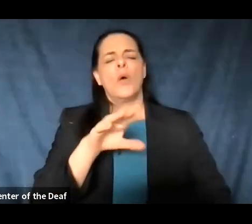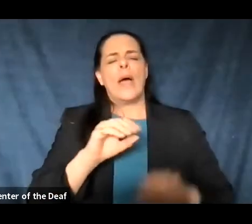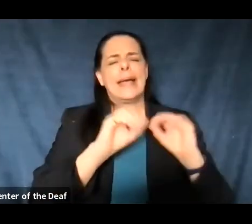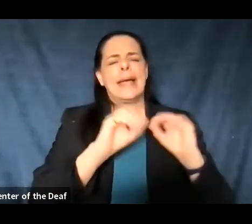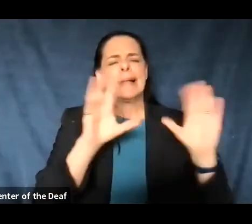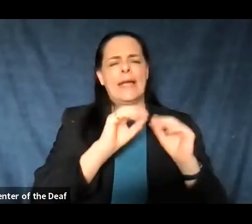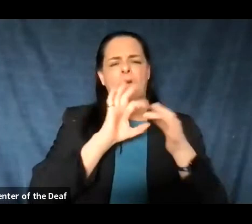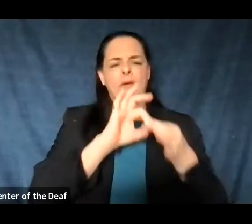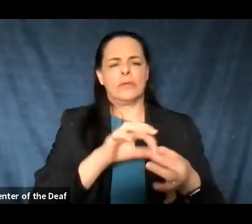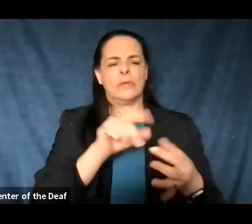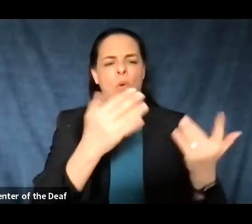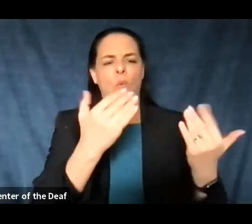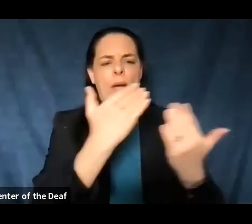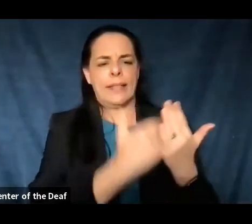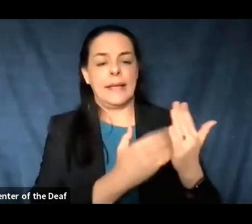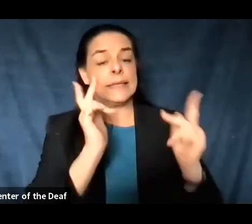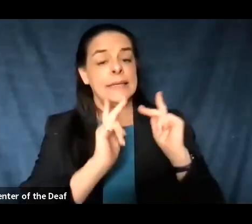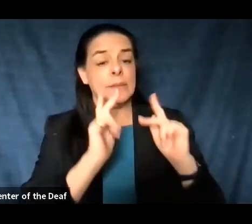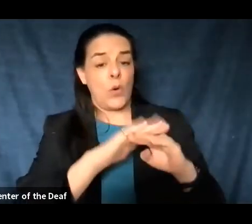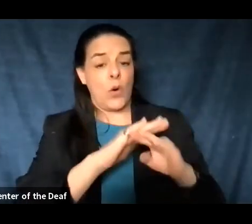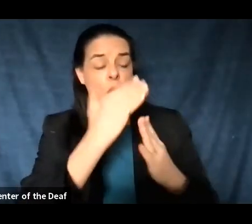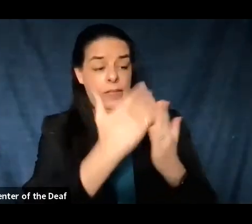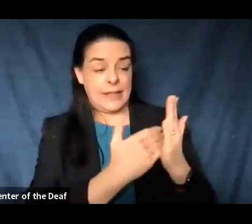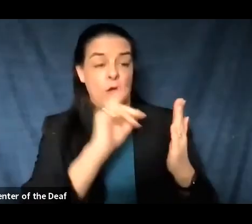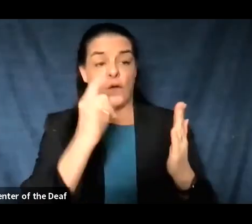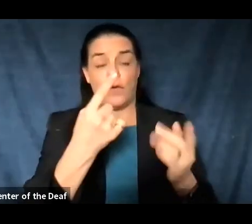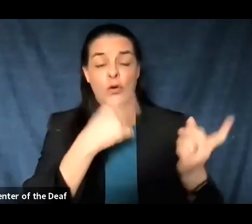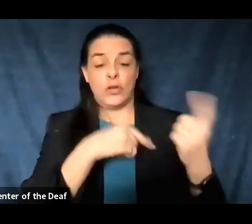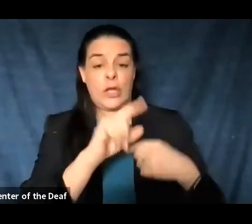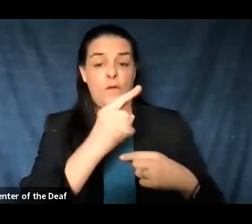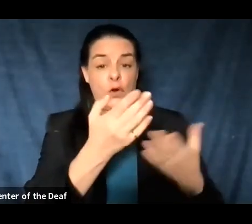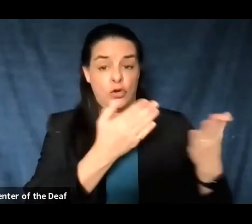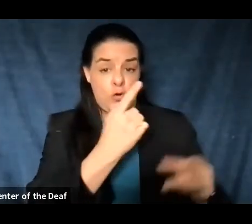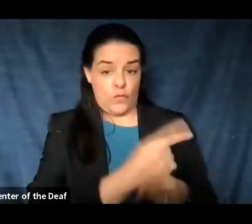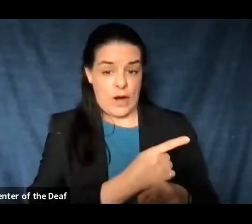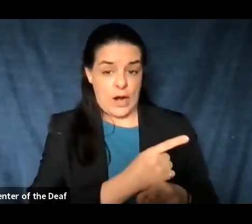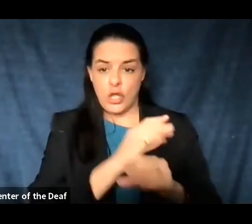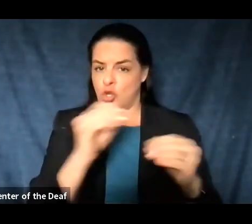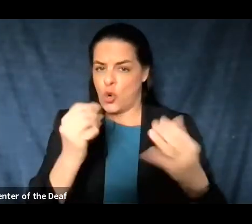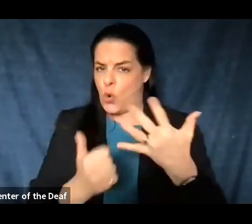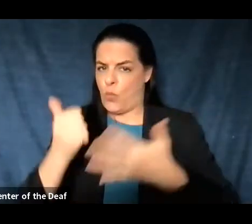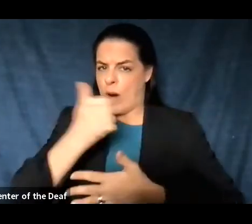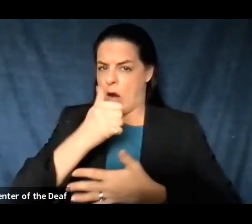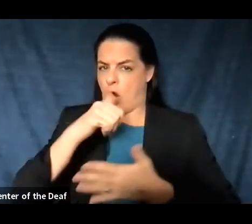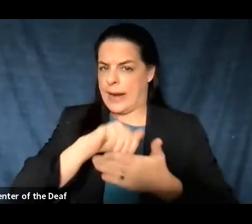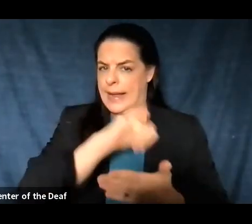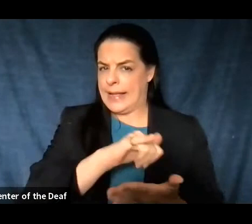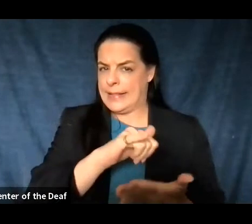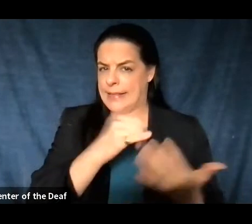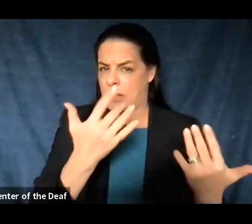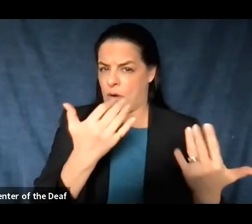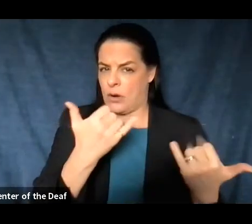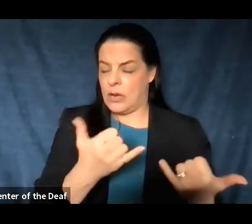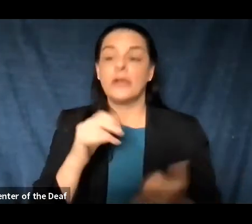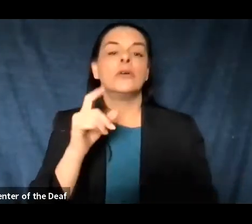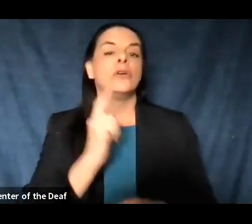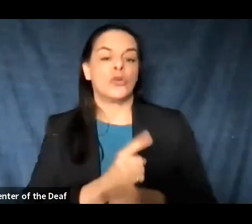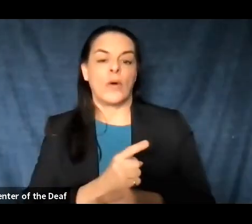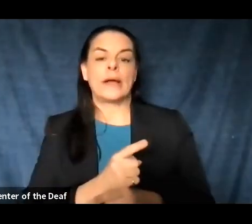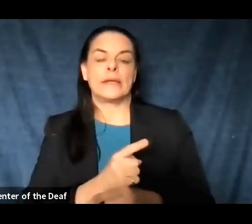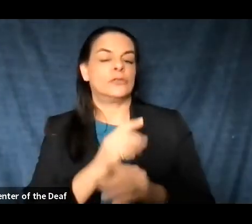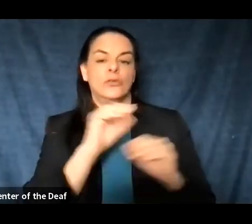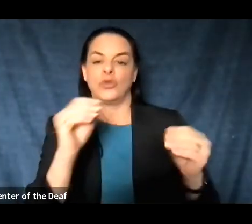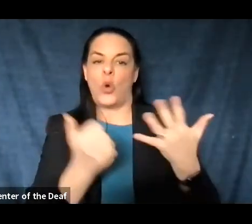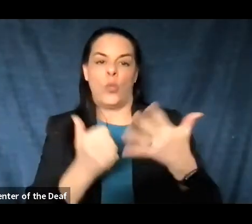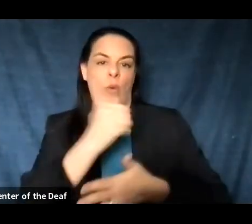regarding the wait list, people are on the list as first come, first serve, correct? There's no priority within the current There phases. is no priority within the current phases. That's